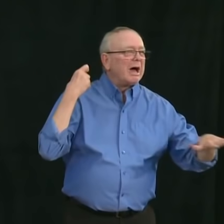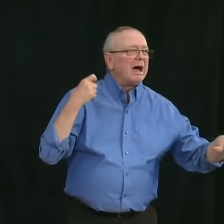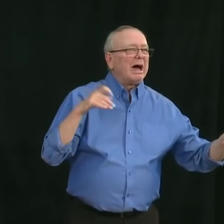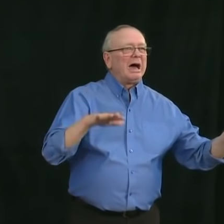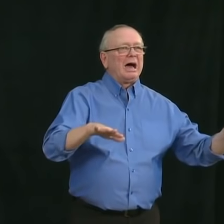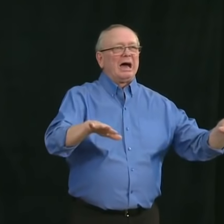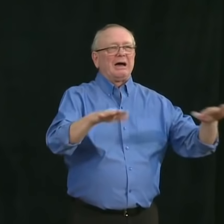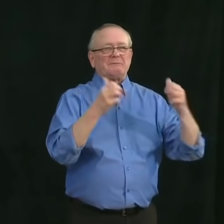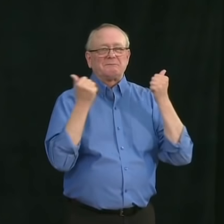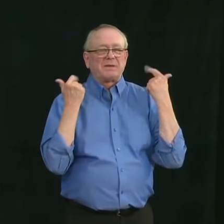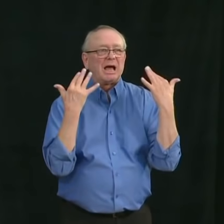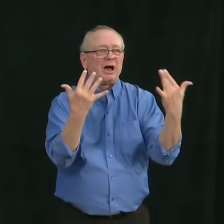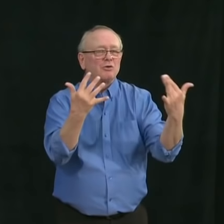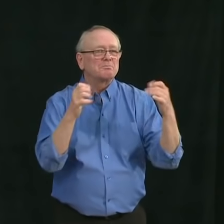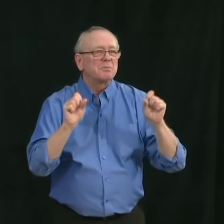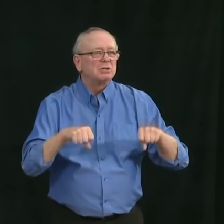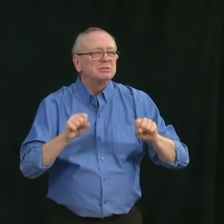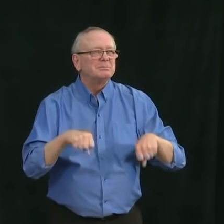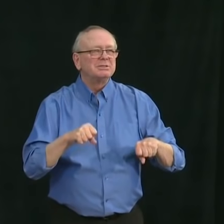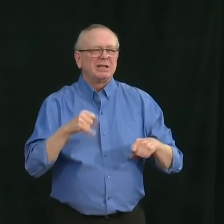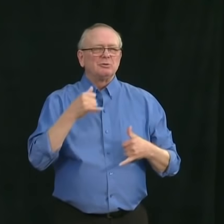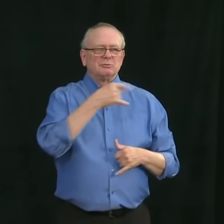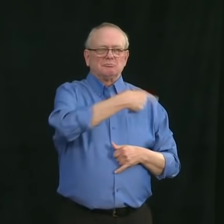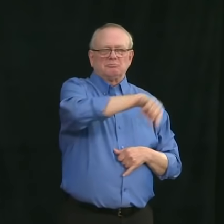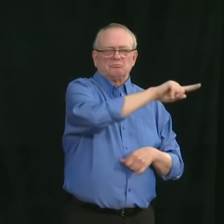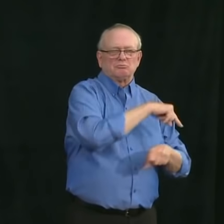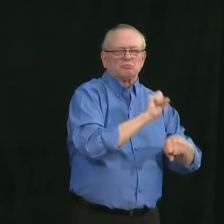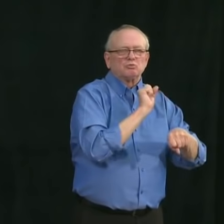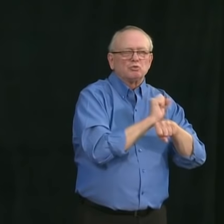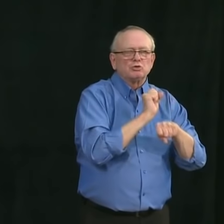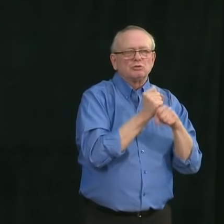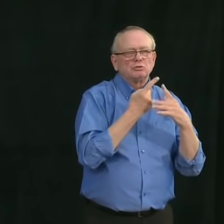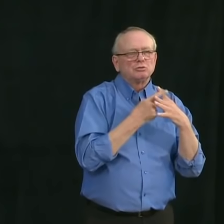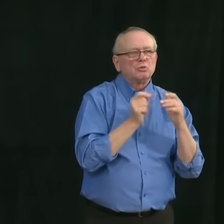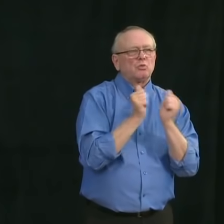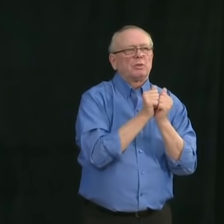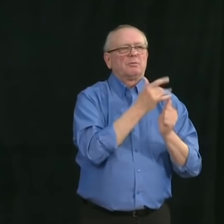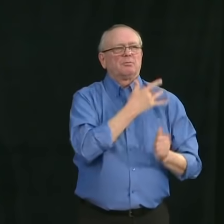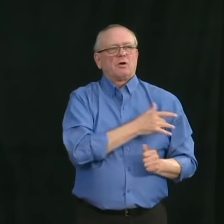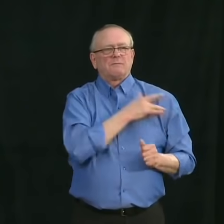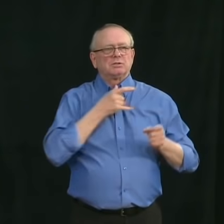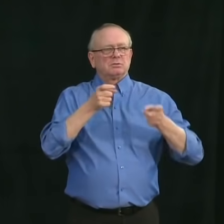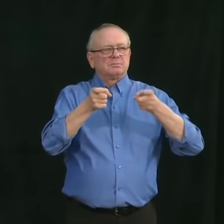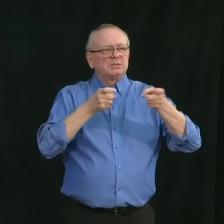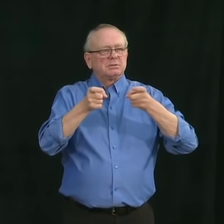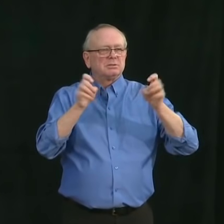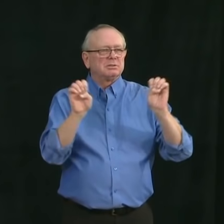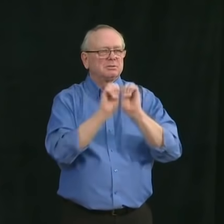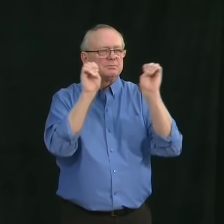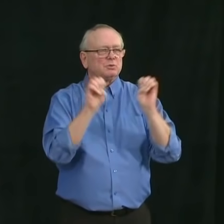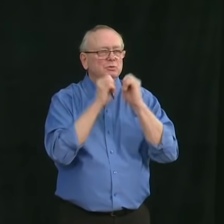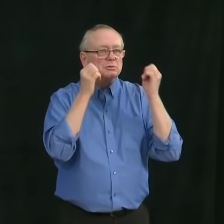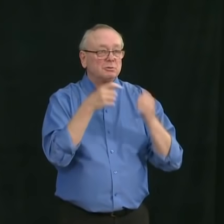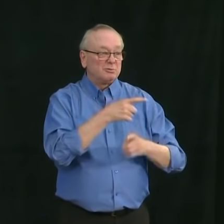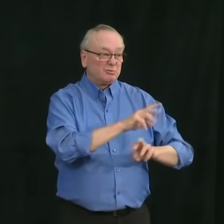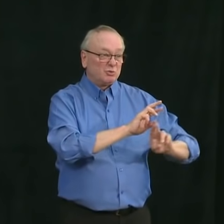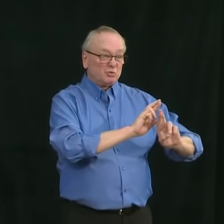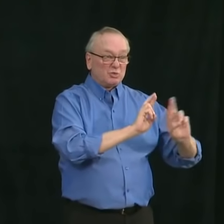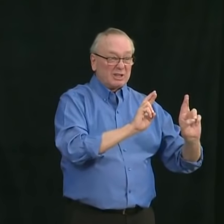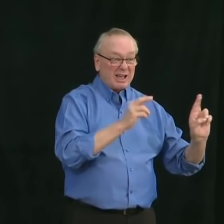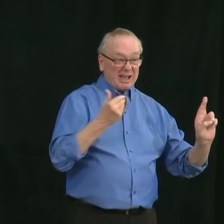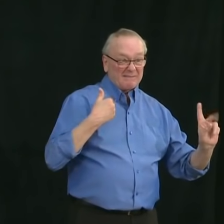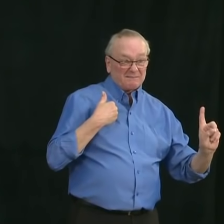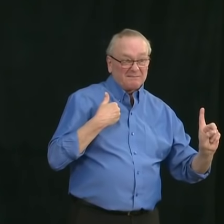Centre to make sure that there are considerations, for example, in evacuation centres, that we are considering the physical